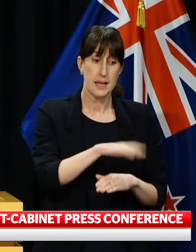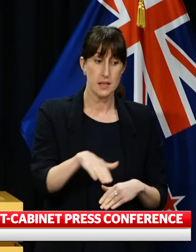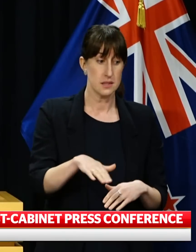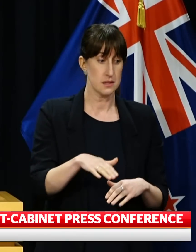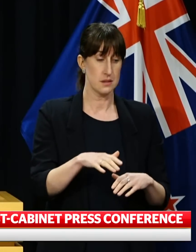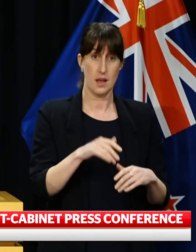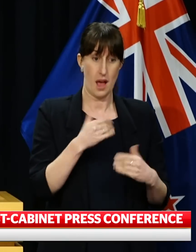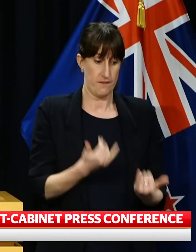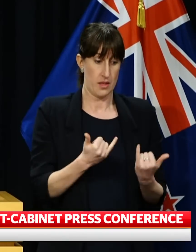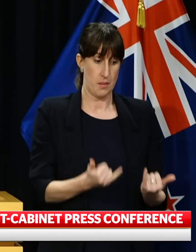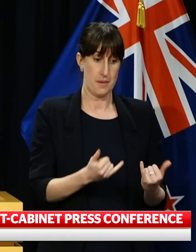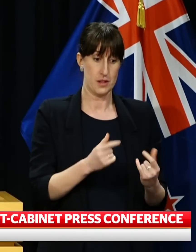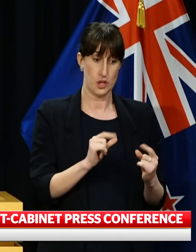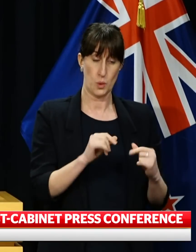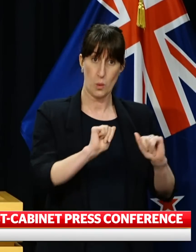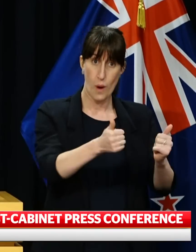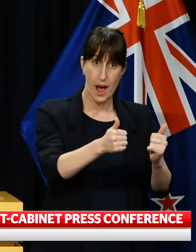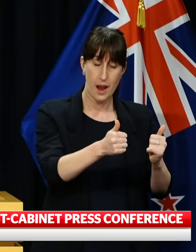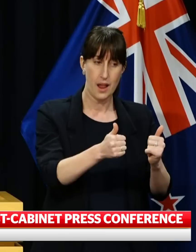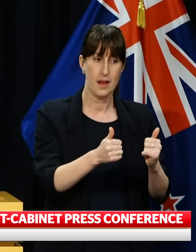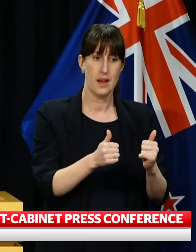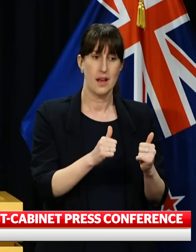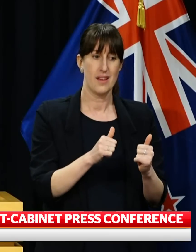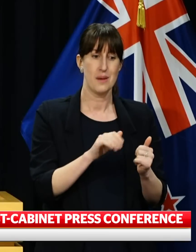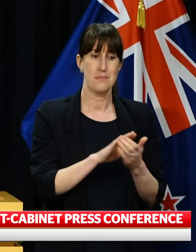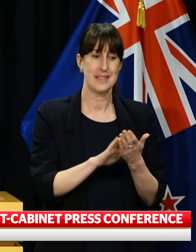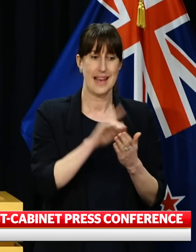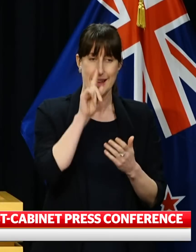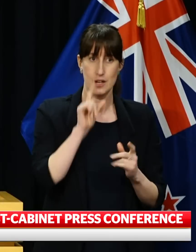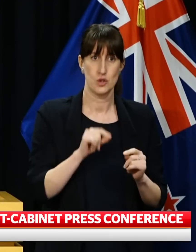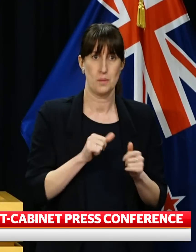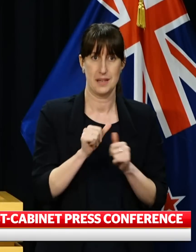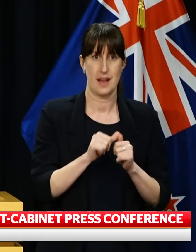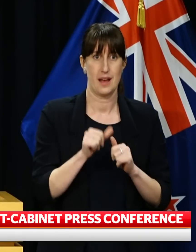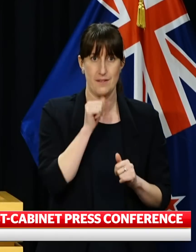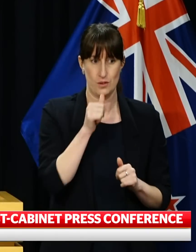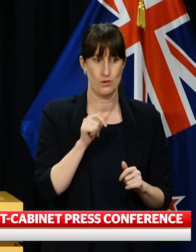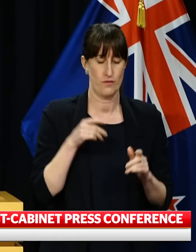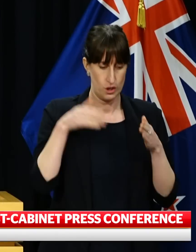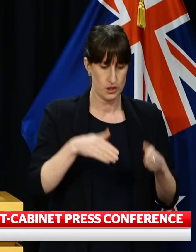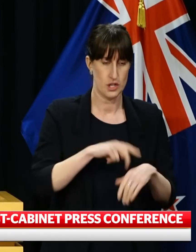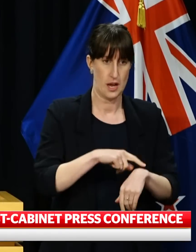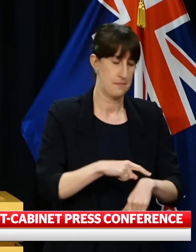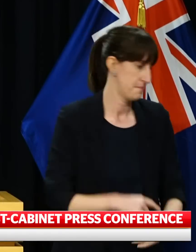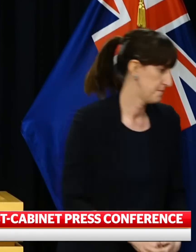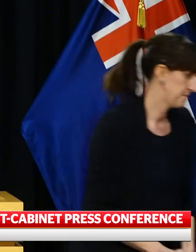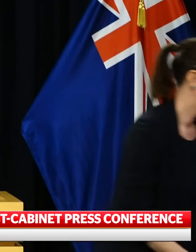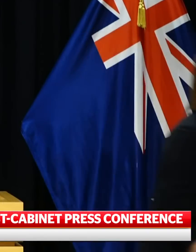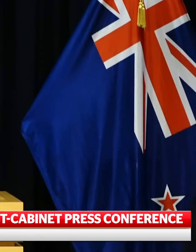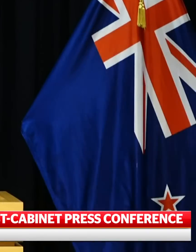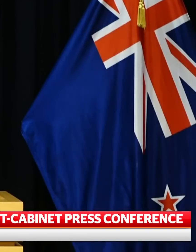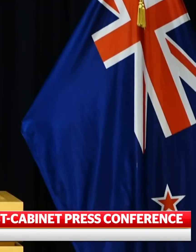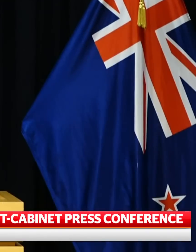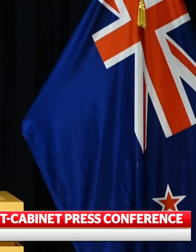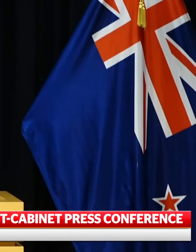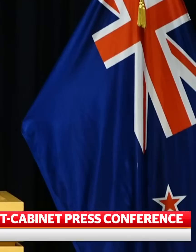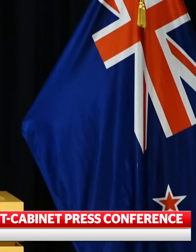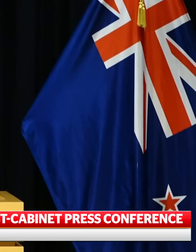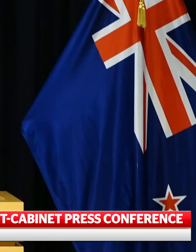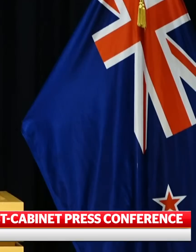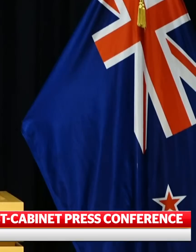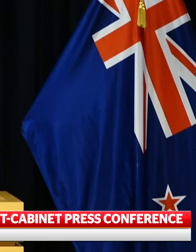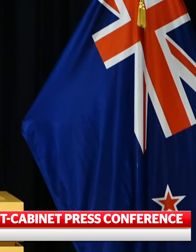well now are robbed of the opportunity to do even better. The next cancer plan, your comments there, can you guarantee that, say,